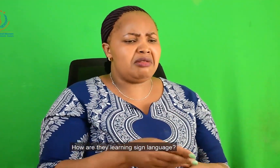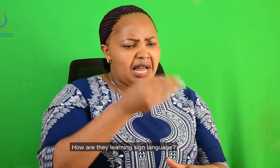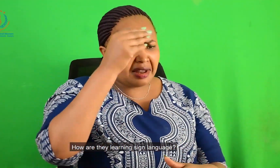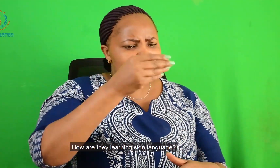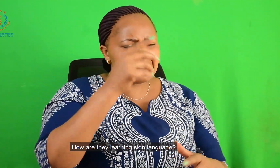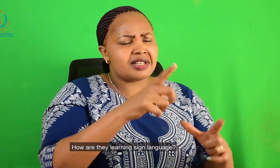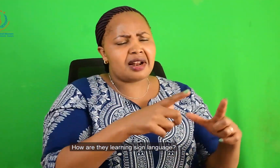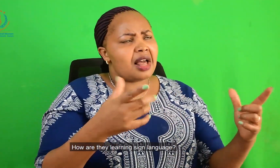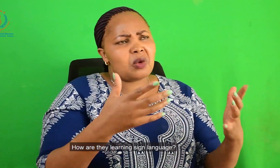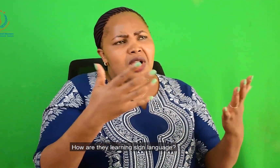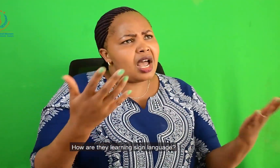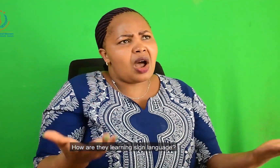are they learning sign language?